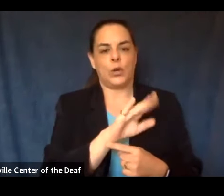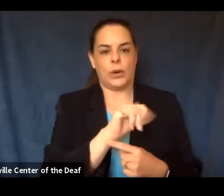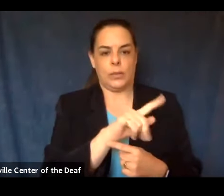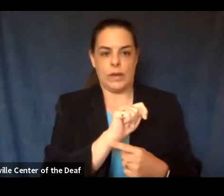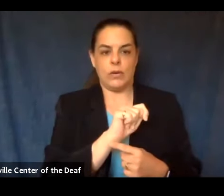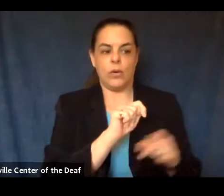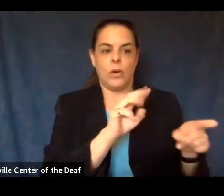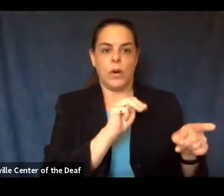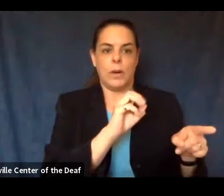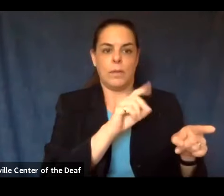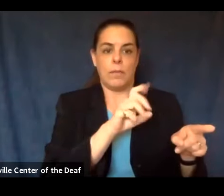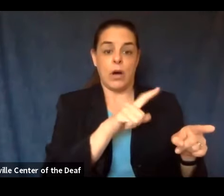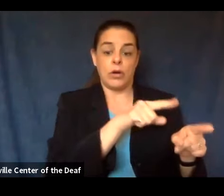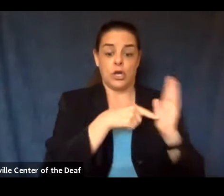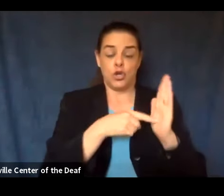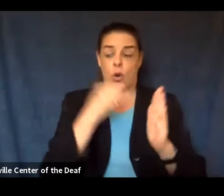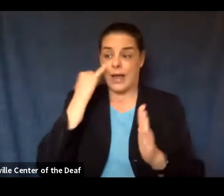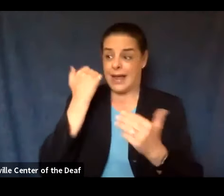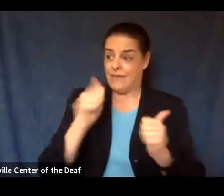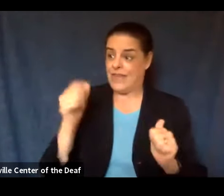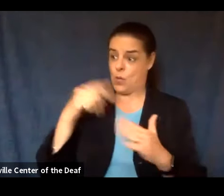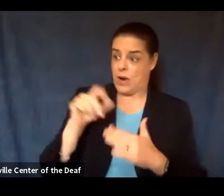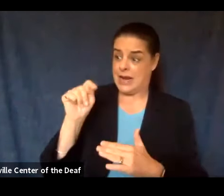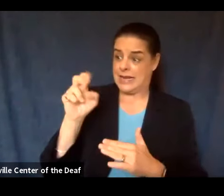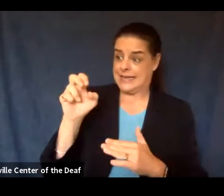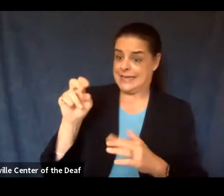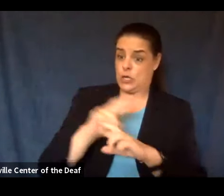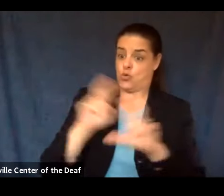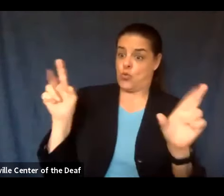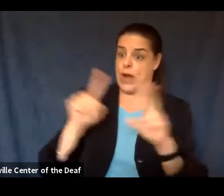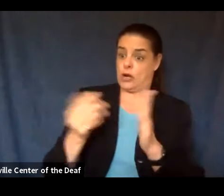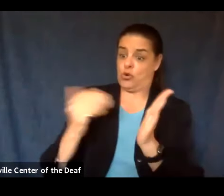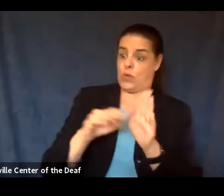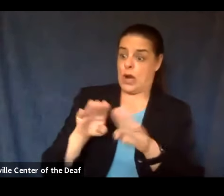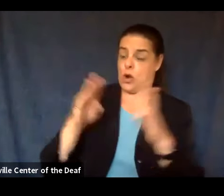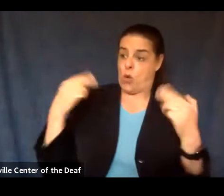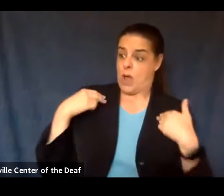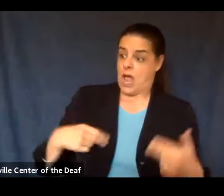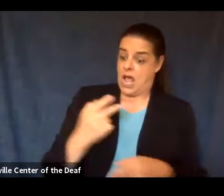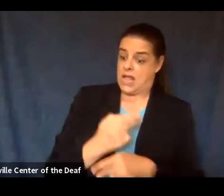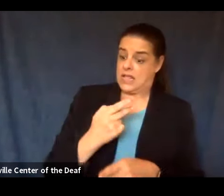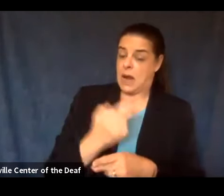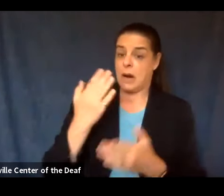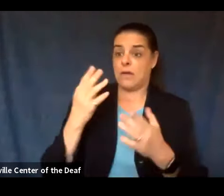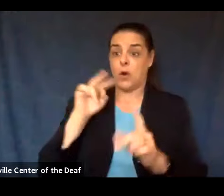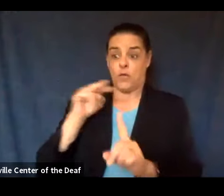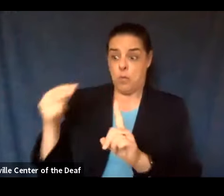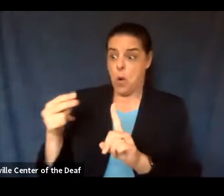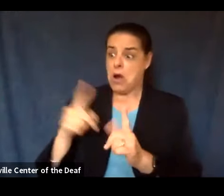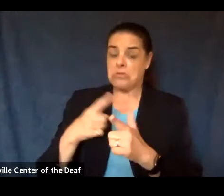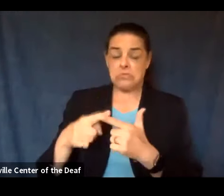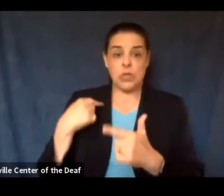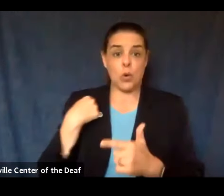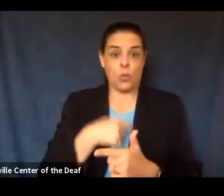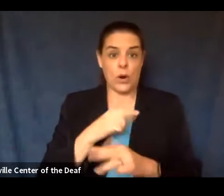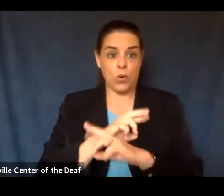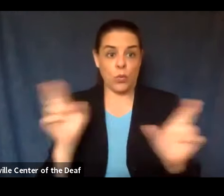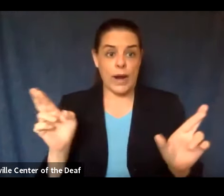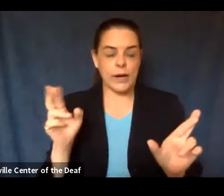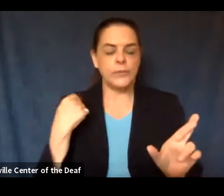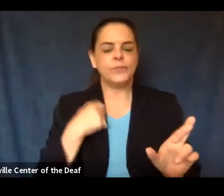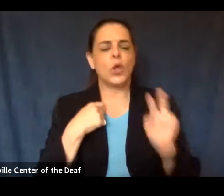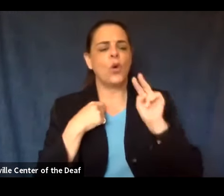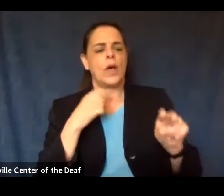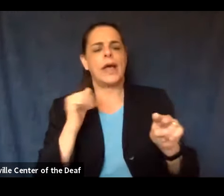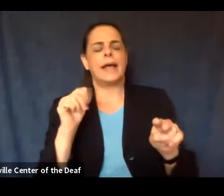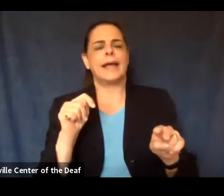showed that if anyone in Tennessee was ready to reopen from a healthcare standpoint, and maybe even from other standpoints, we were. We looked at what's called the R0